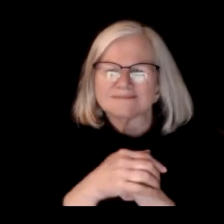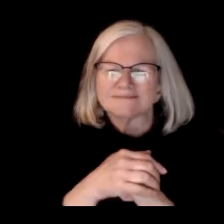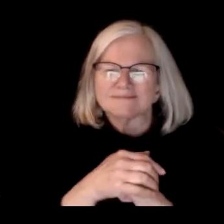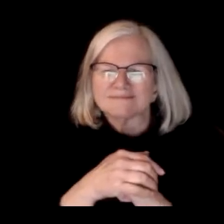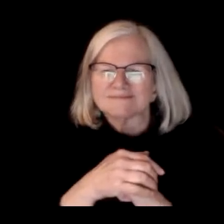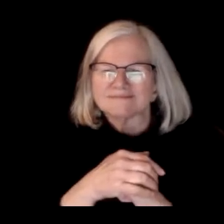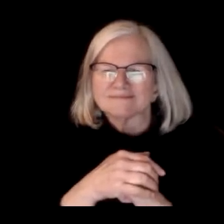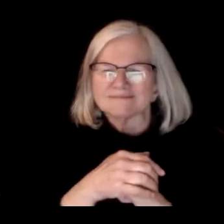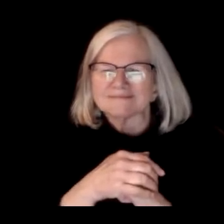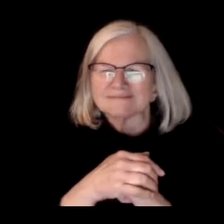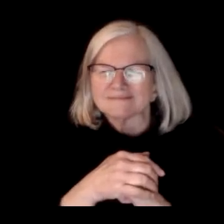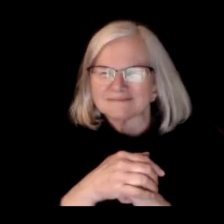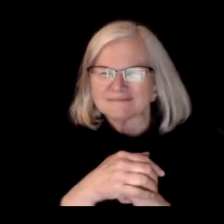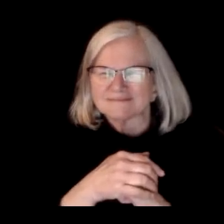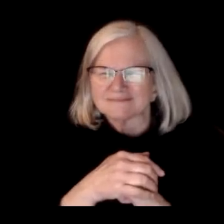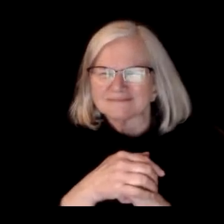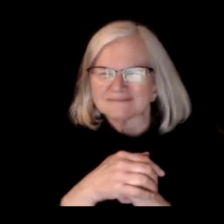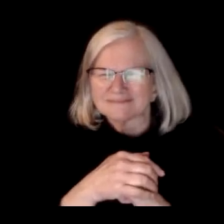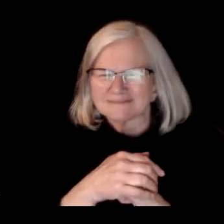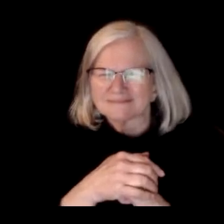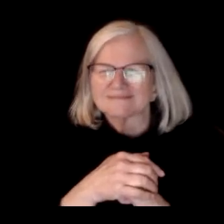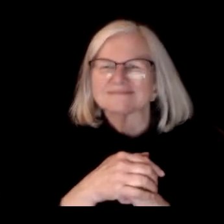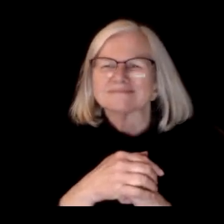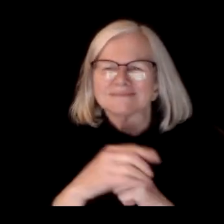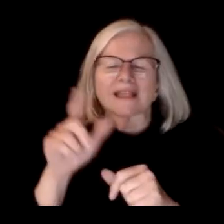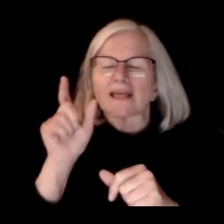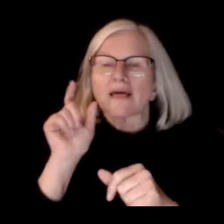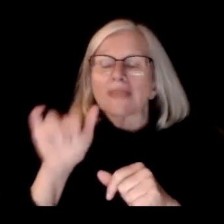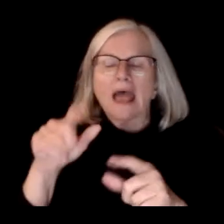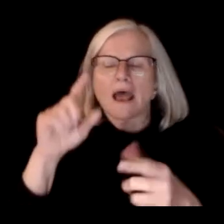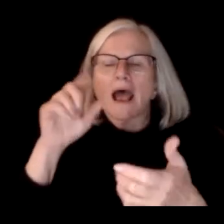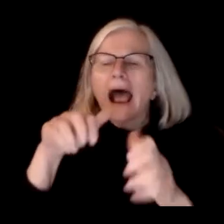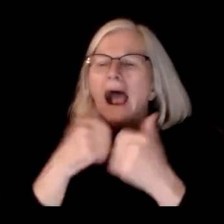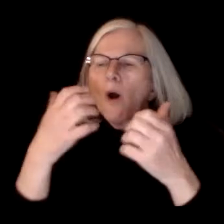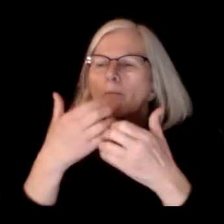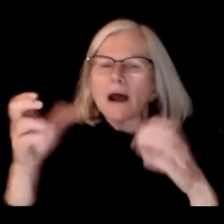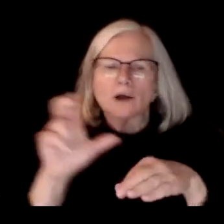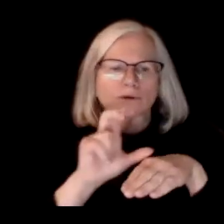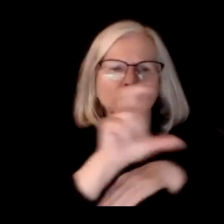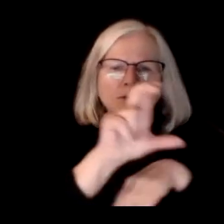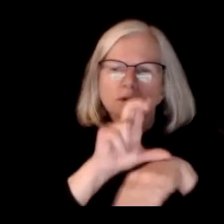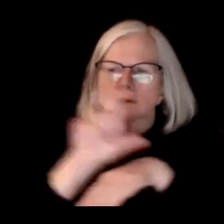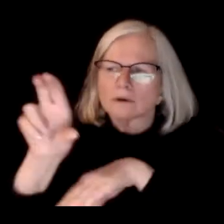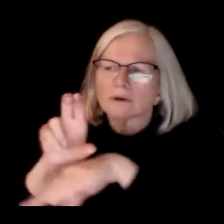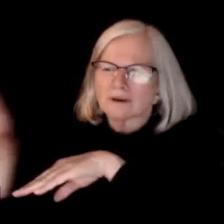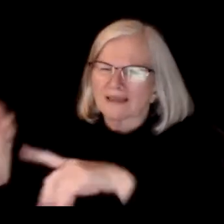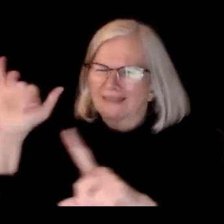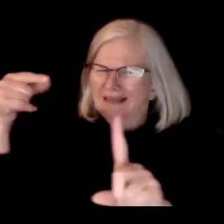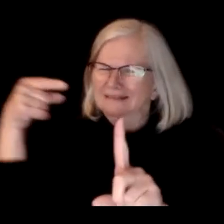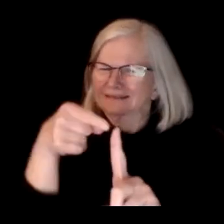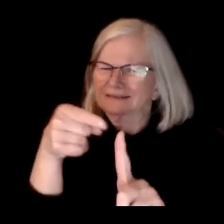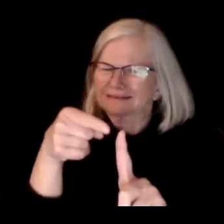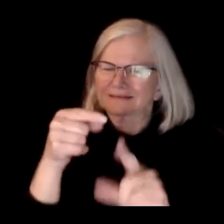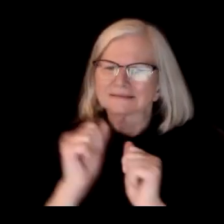to the providers, what you're saying. Correct. Yeah, okay. Thank you much, Commissioner. I appreciate all the time.